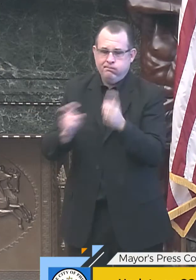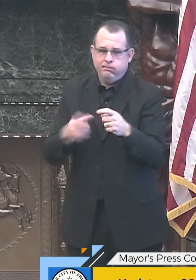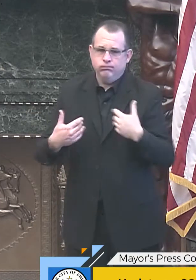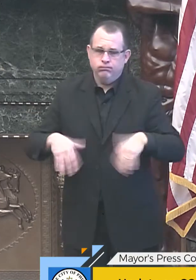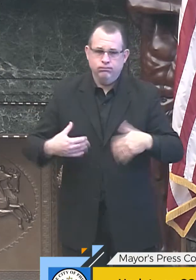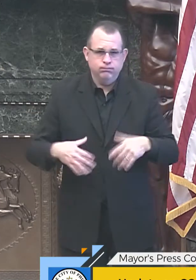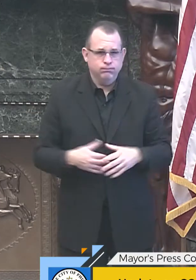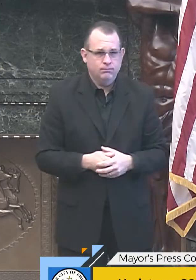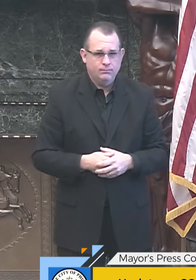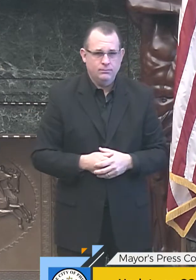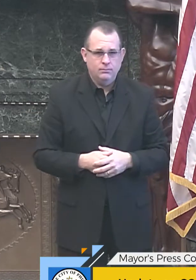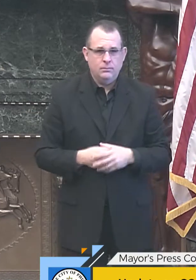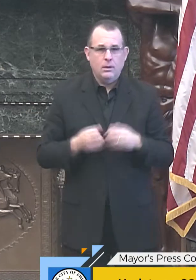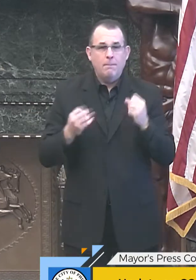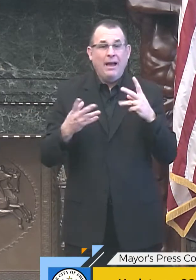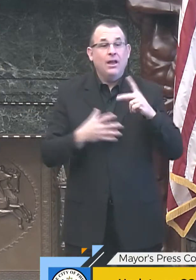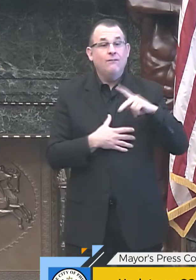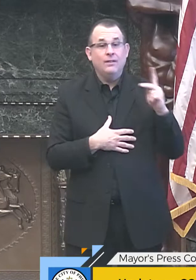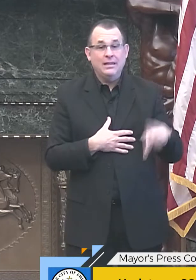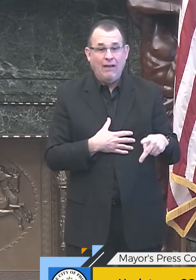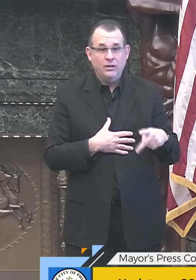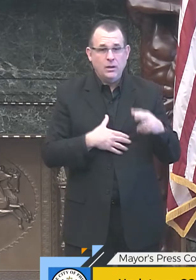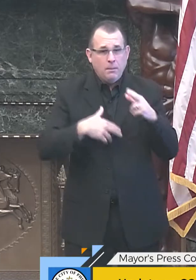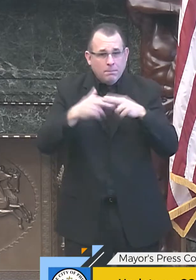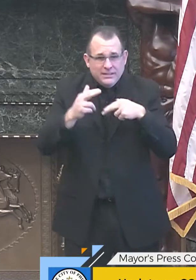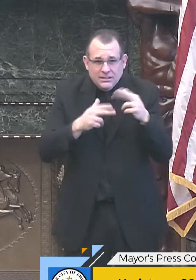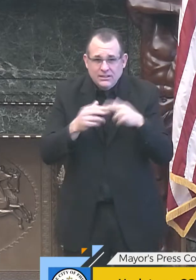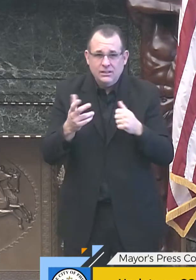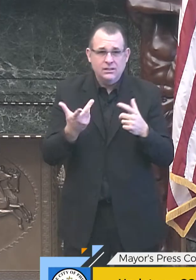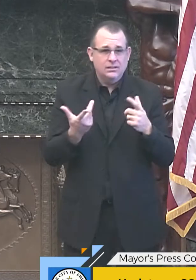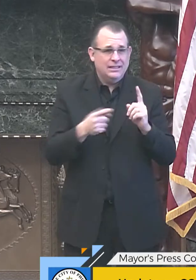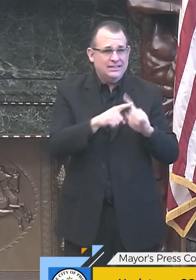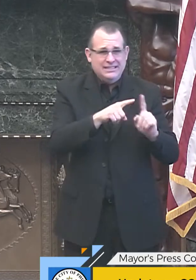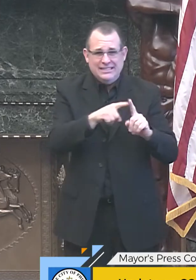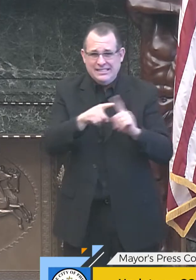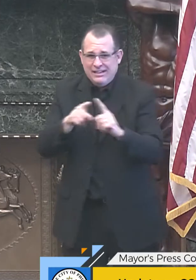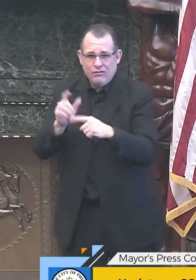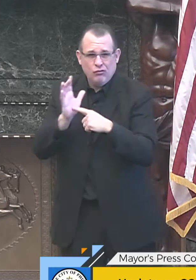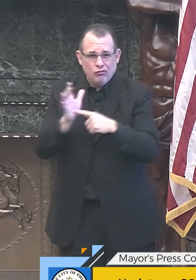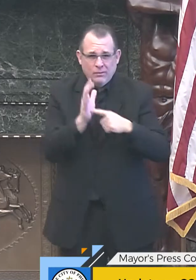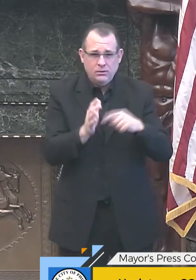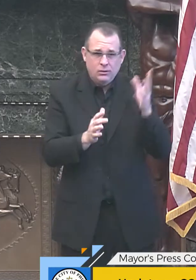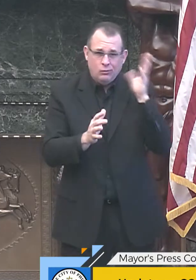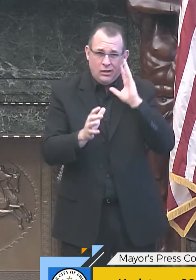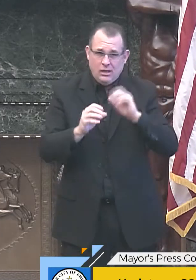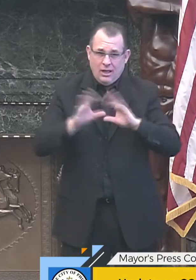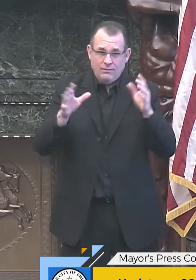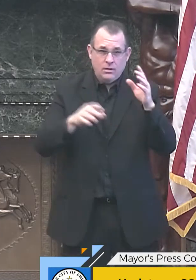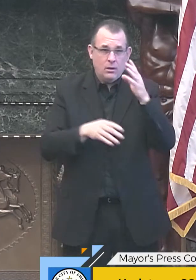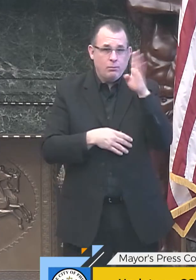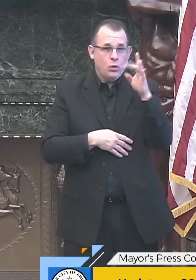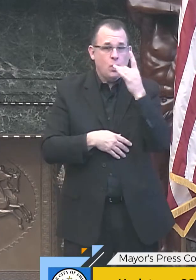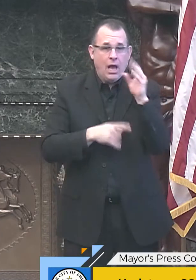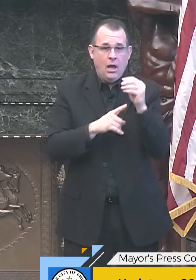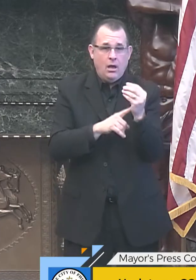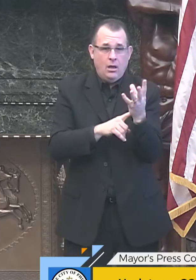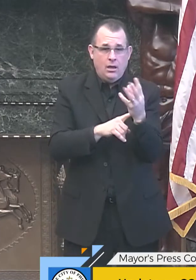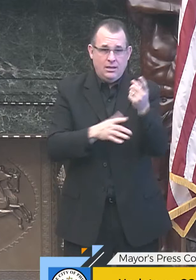Many of Philadelphia's iconic buildings and landmarks will shine blue next Tuesday, April 7th,